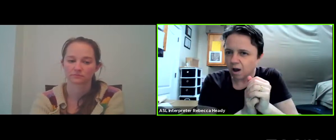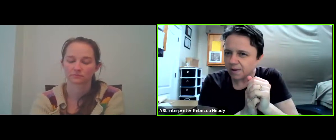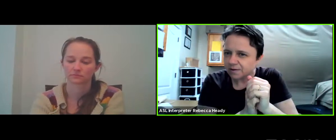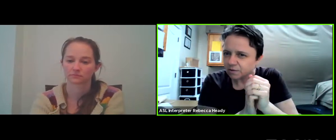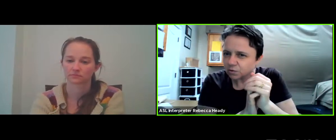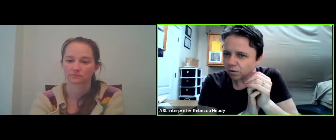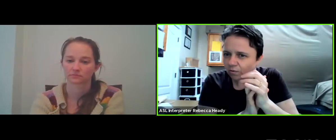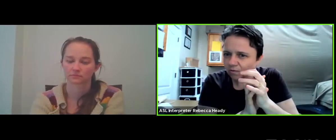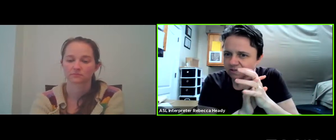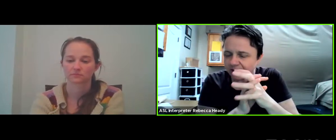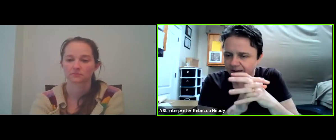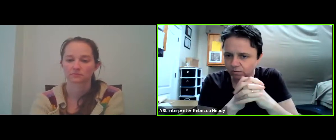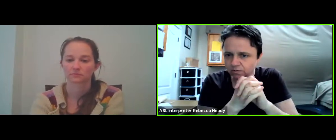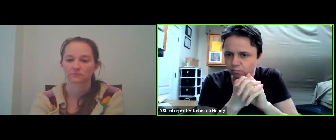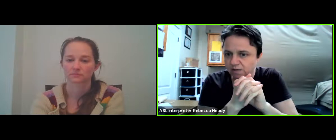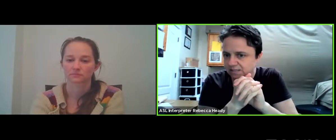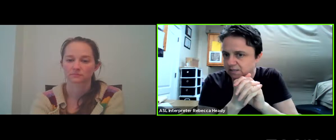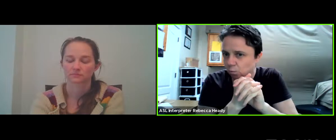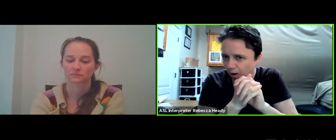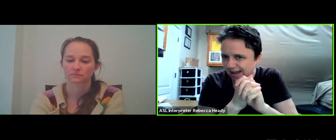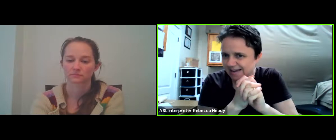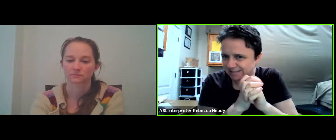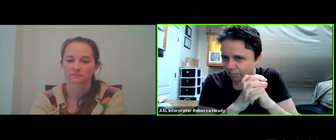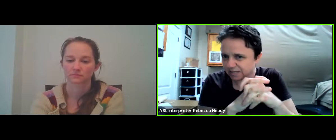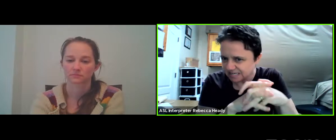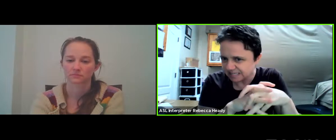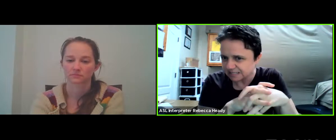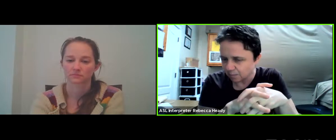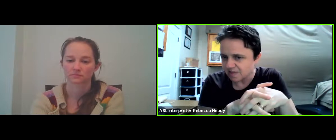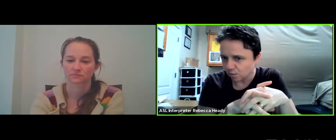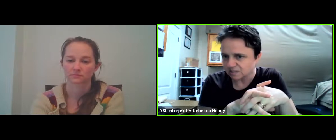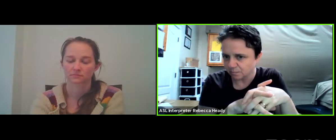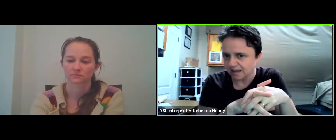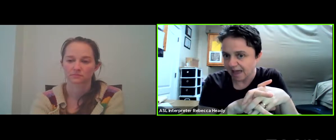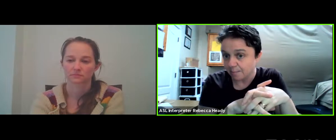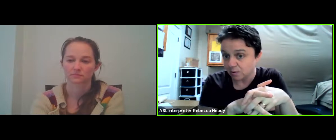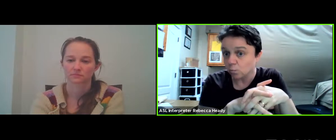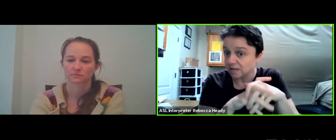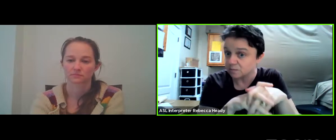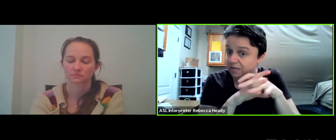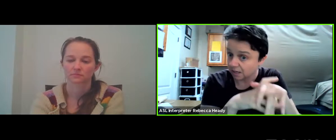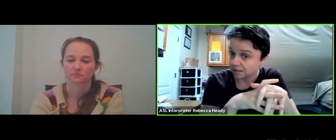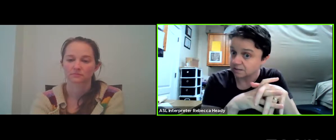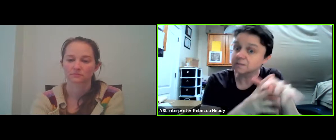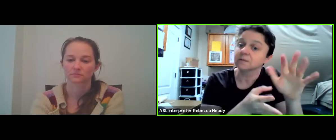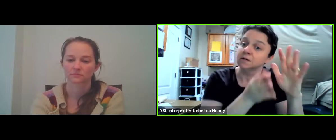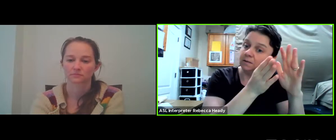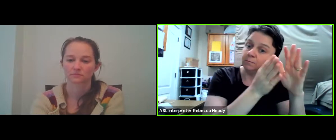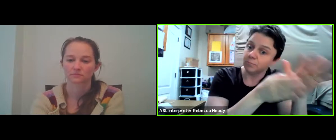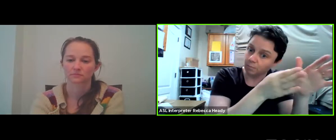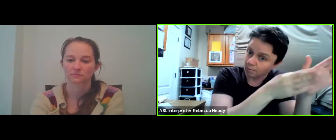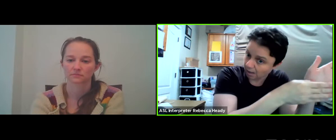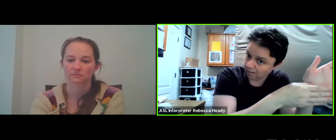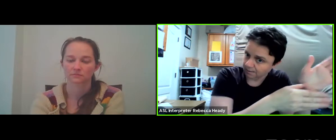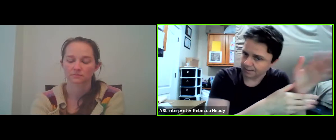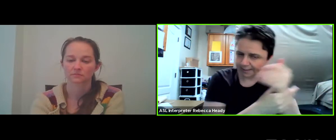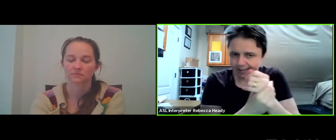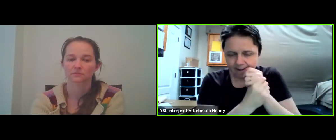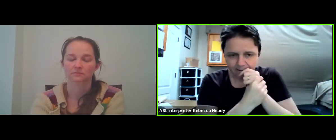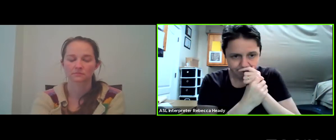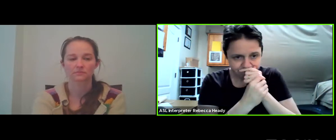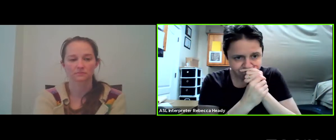those are the most common rhetoricals, like the reason why somebody did something or something happened was because blah, blah,